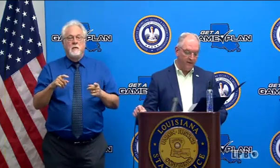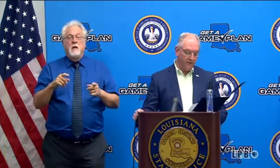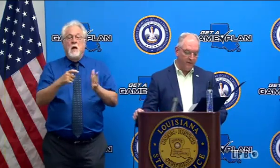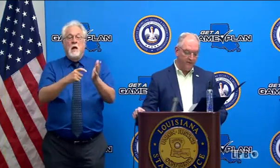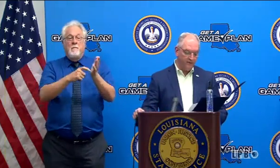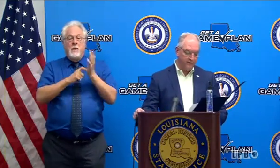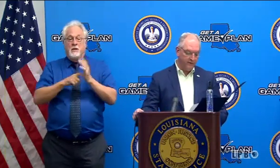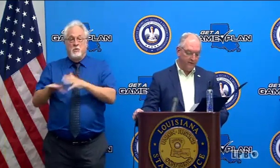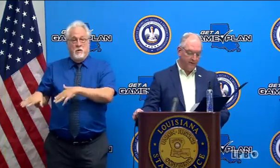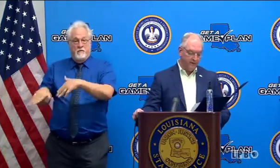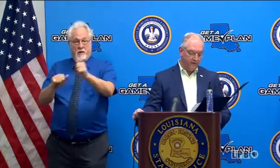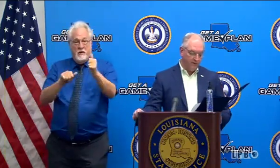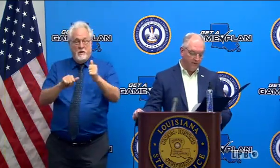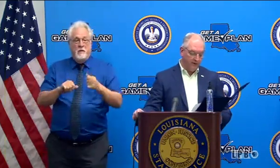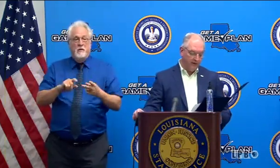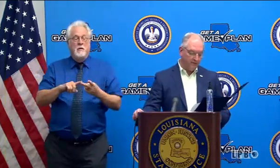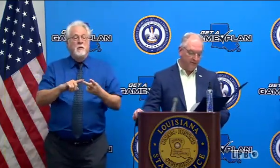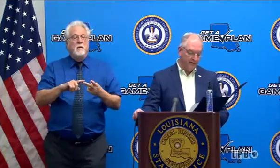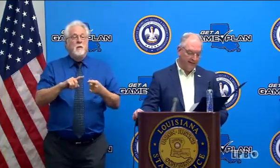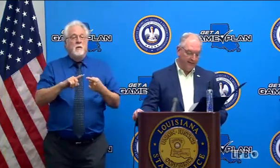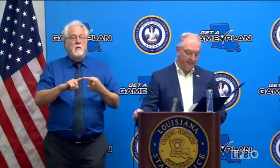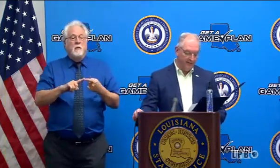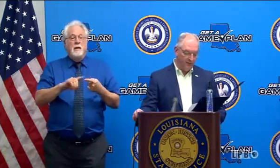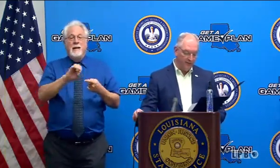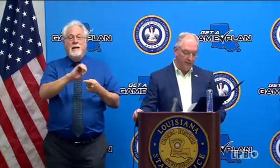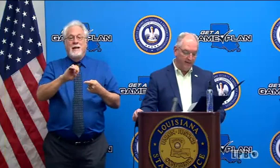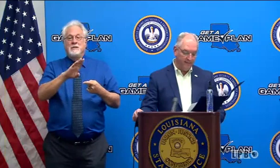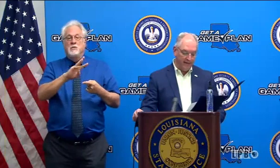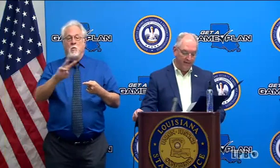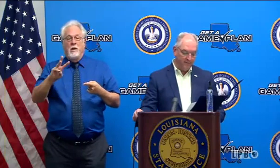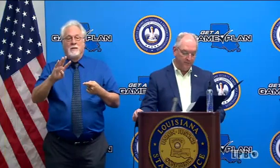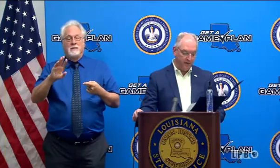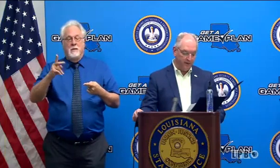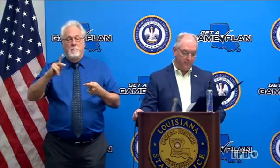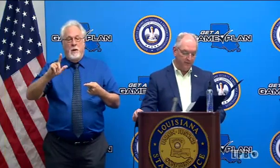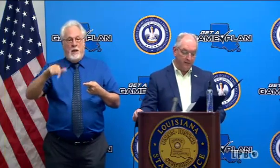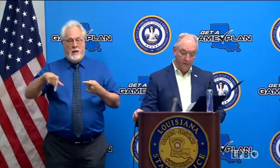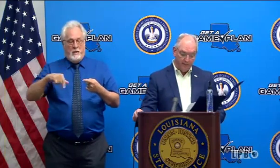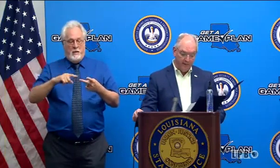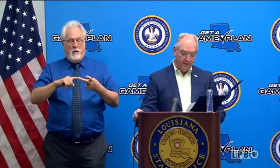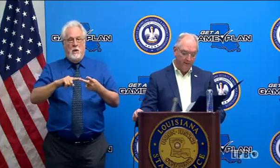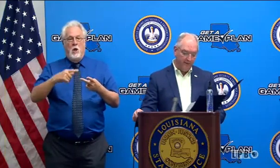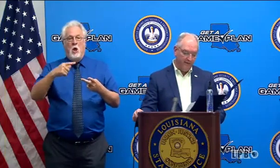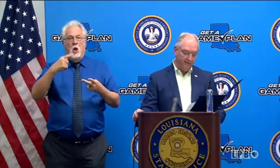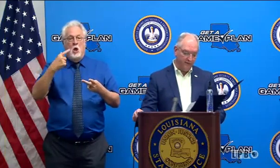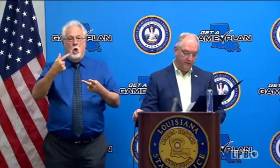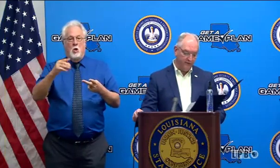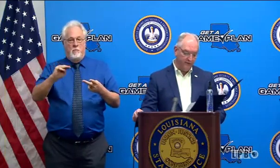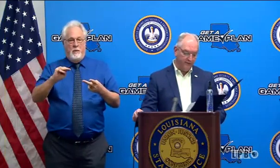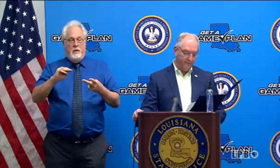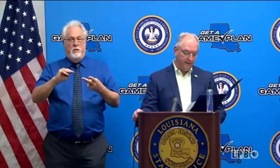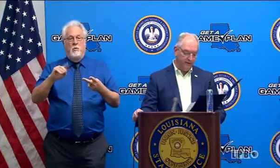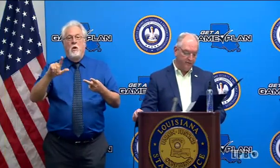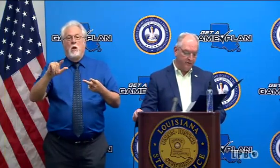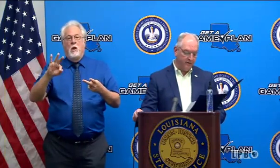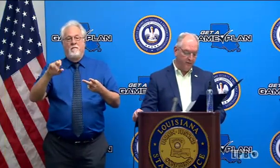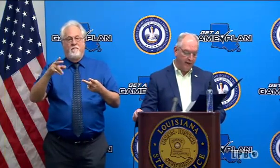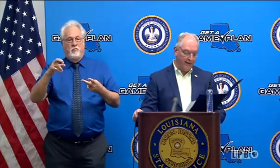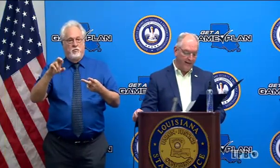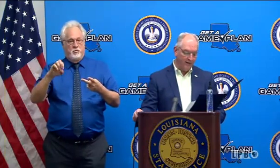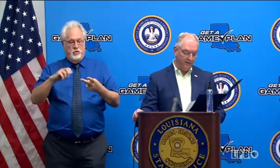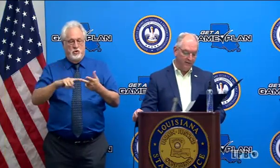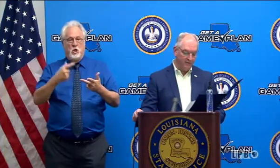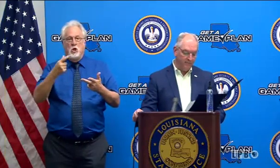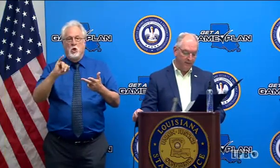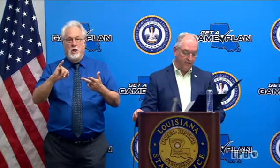mandatory evacuations are as follows: east and west bank of Plaquemines Parish, Golden Meadow and Lafourche Parish,